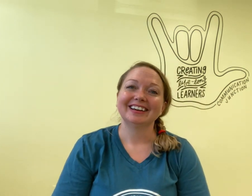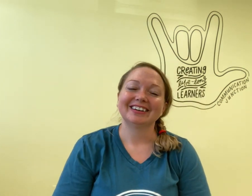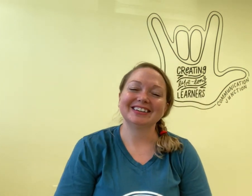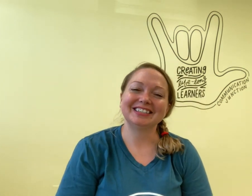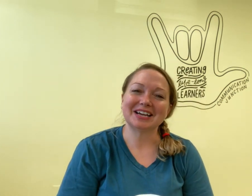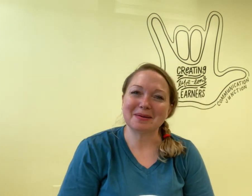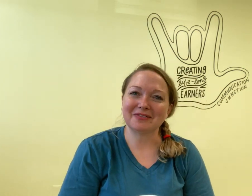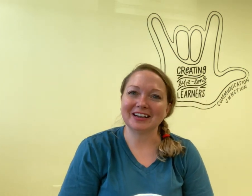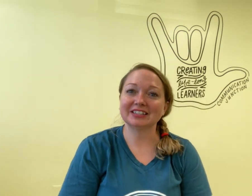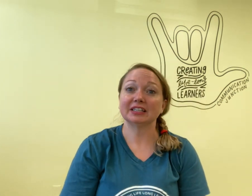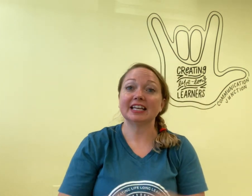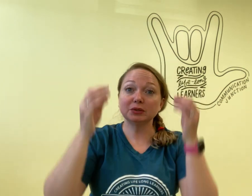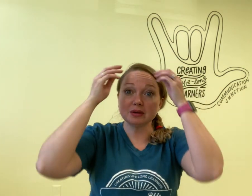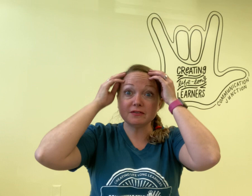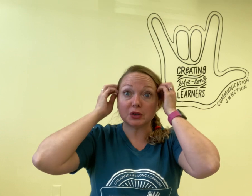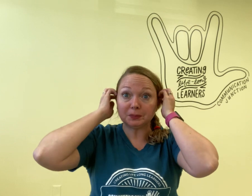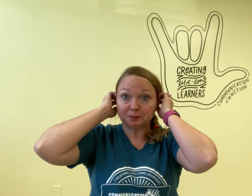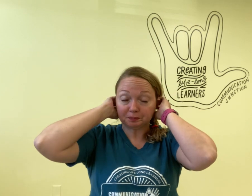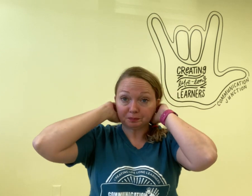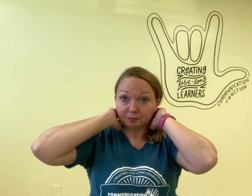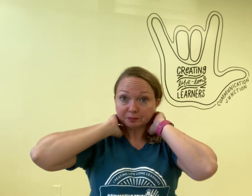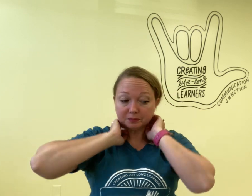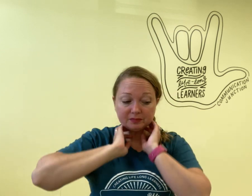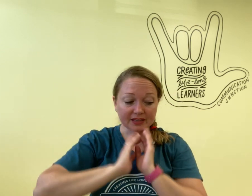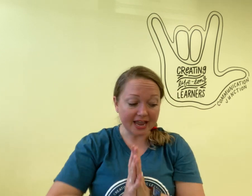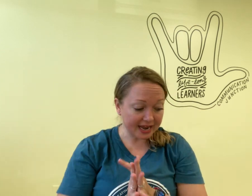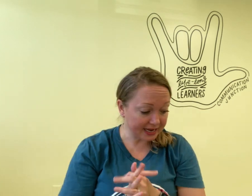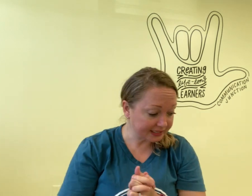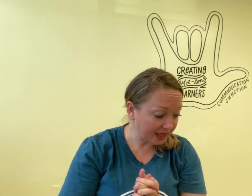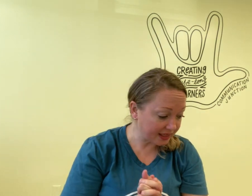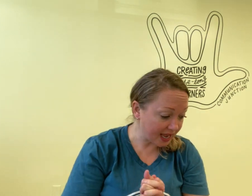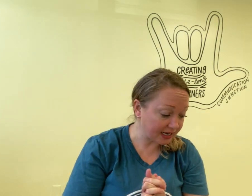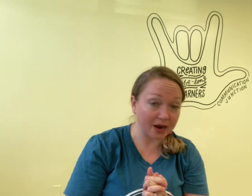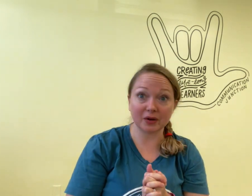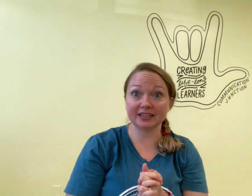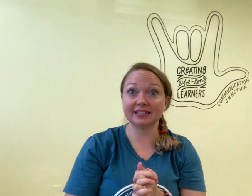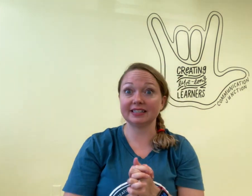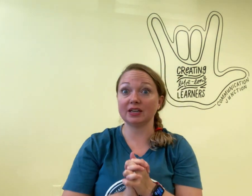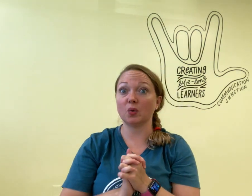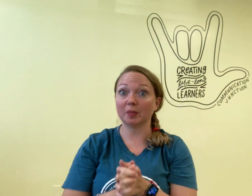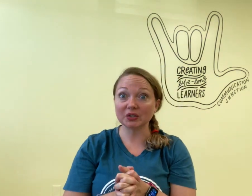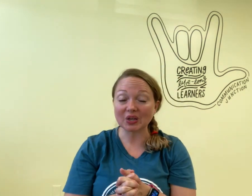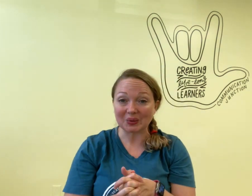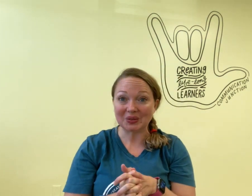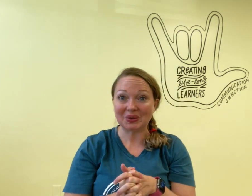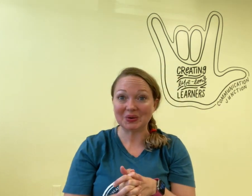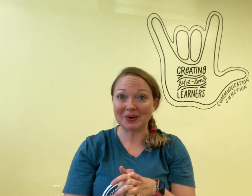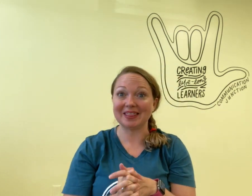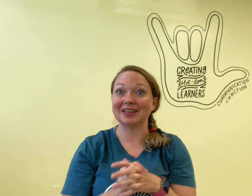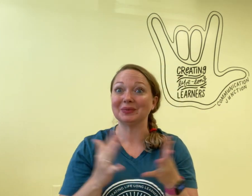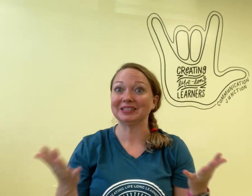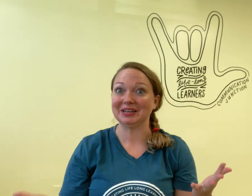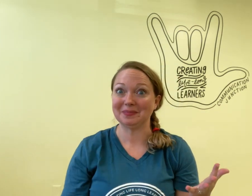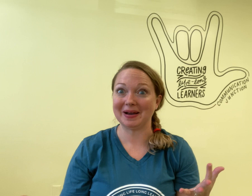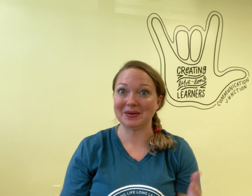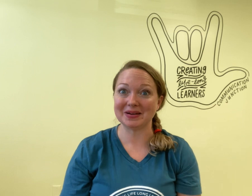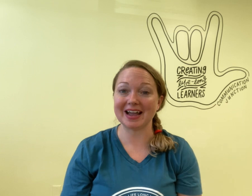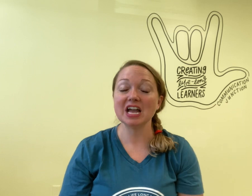Good job, friends. Let's review. And then I want to sing one more song with you, and then we'll say goodbye, okay? So